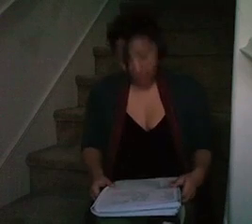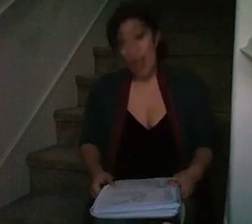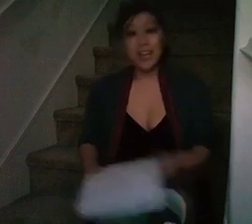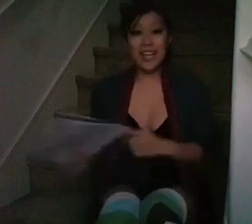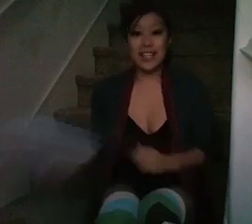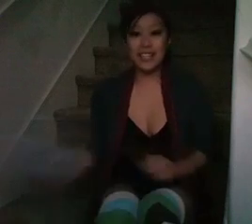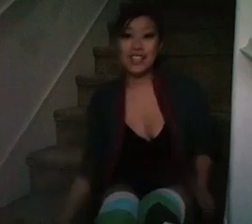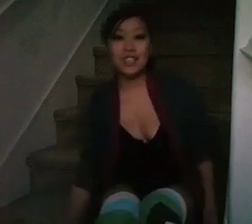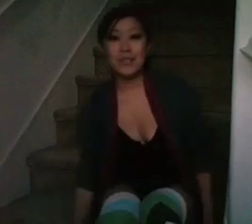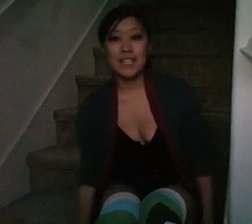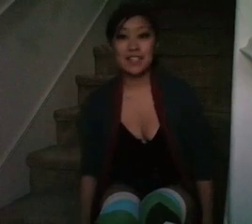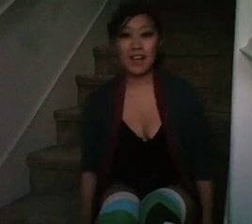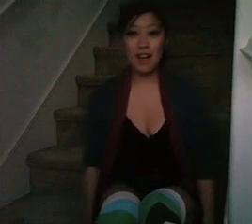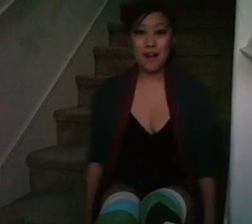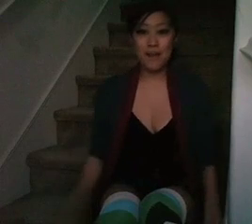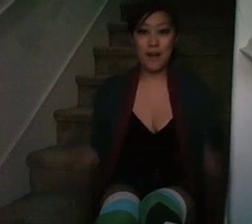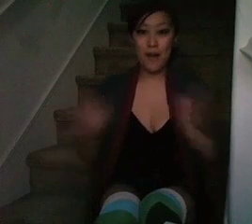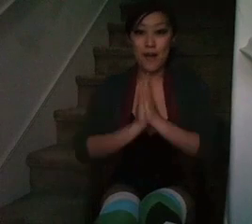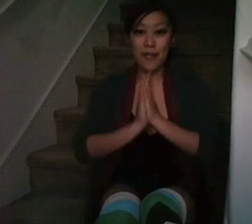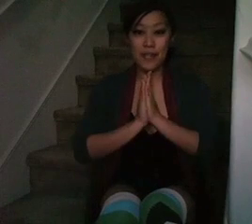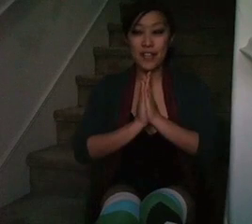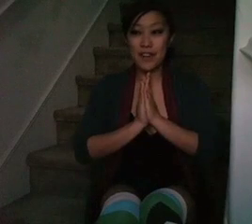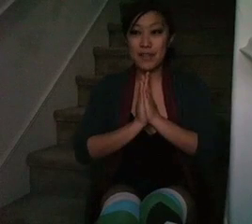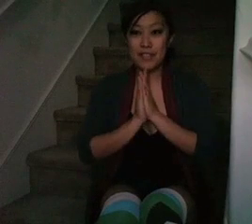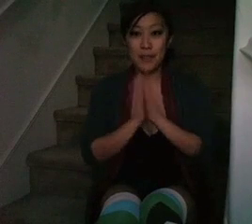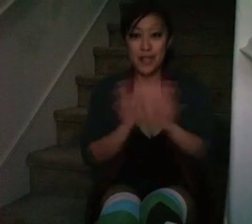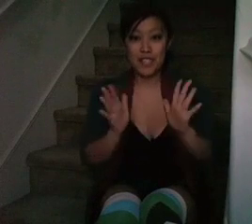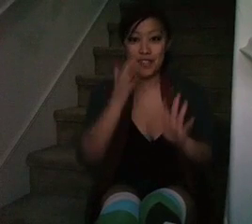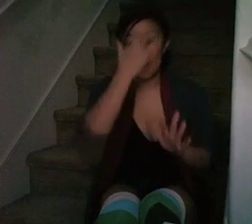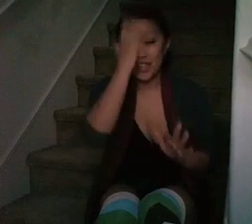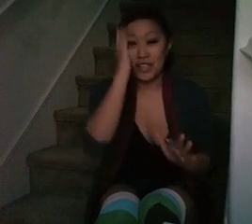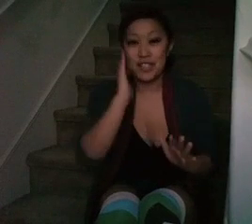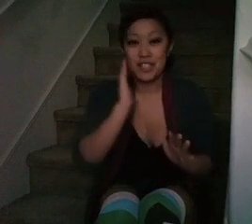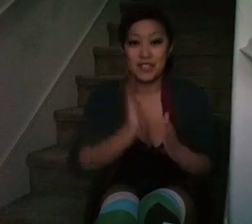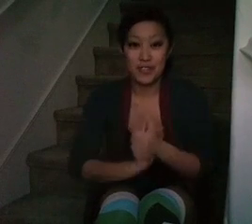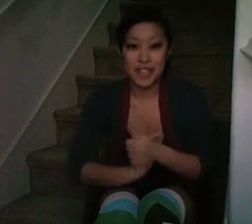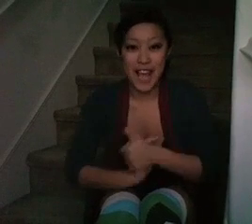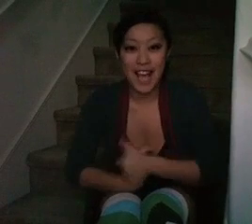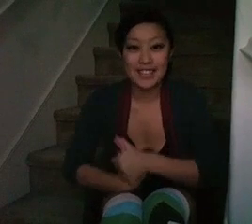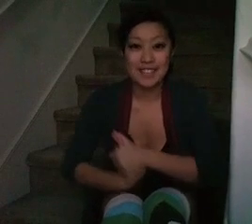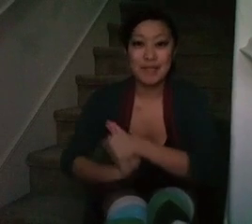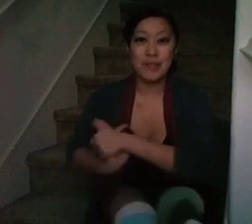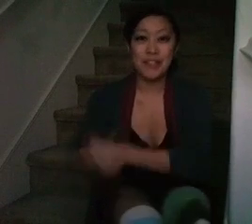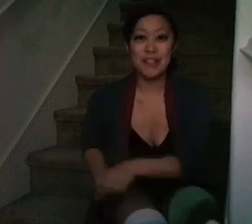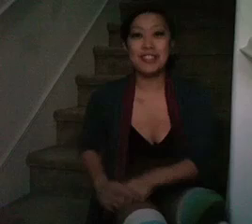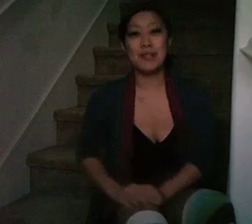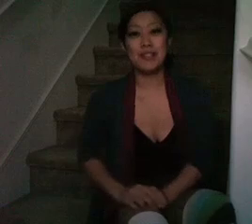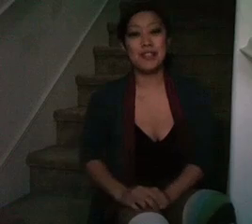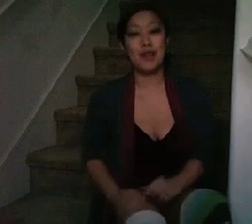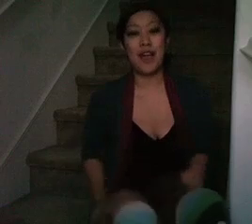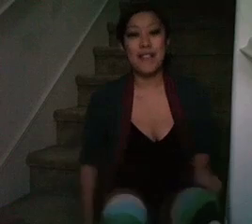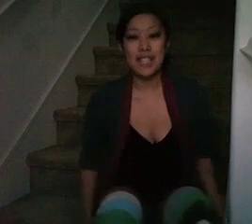Okay, so that should be it, thank you very much for watching, if you have any other questions, feel free to ask, put a video response if you have any,